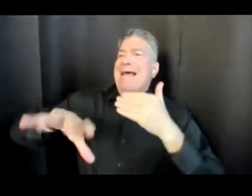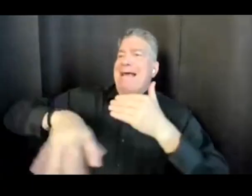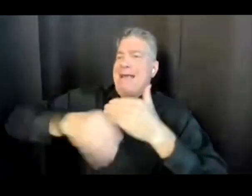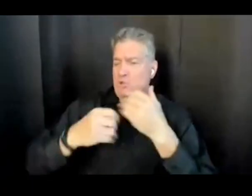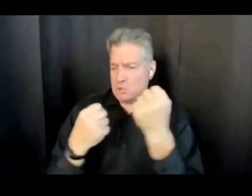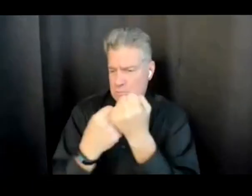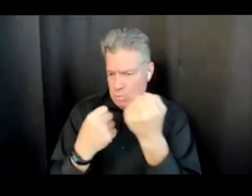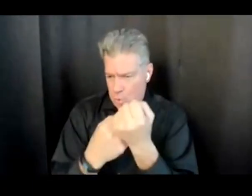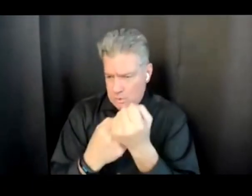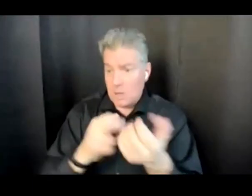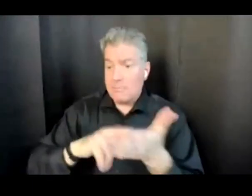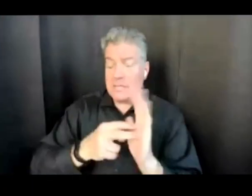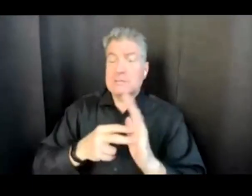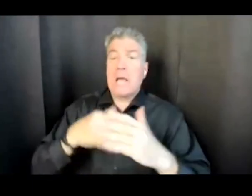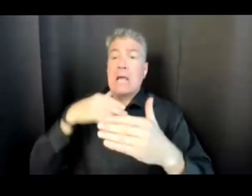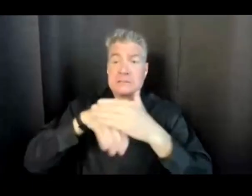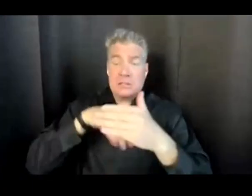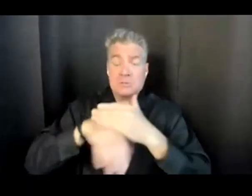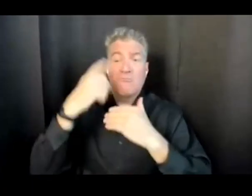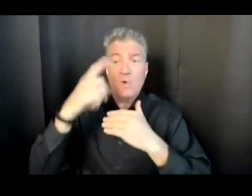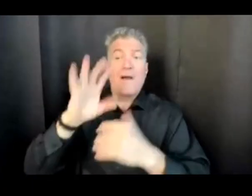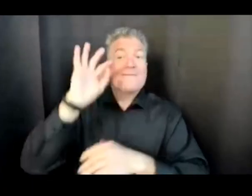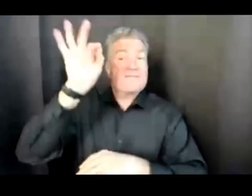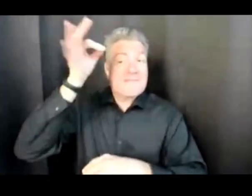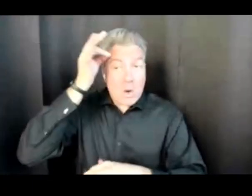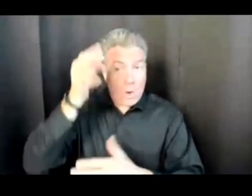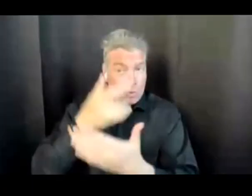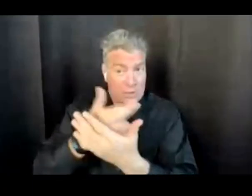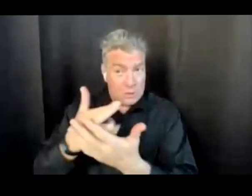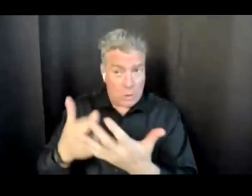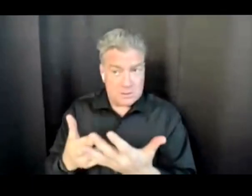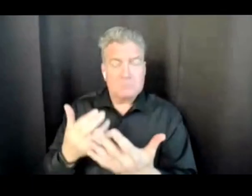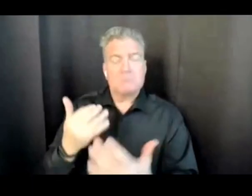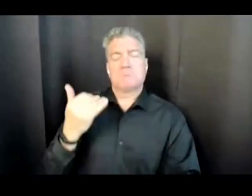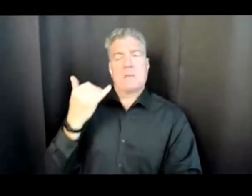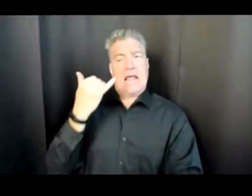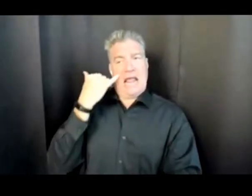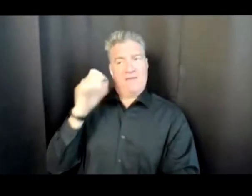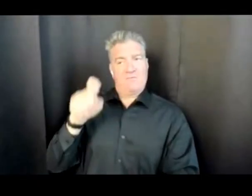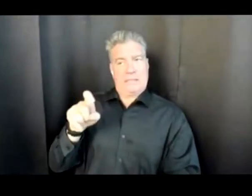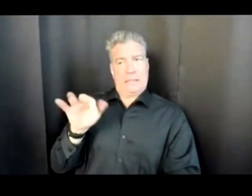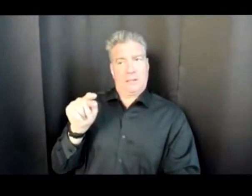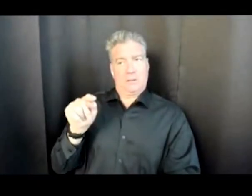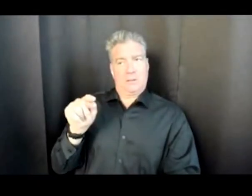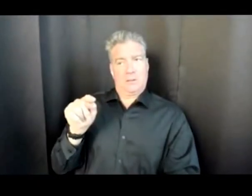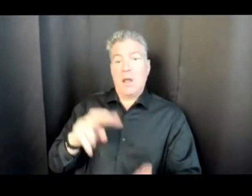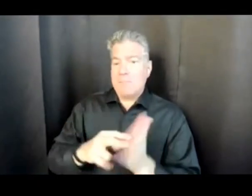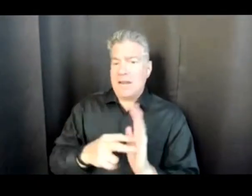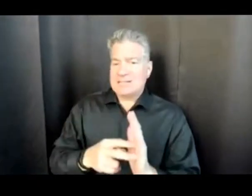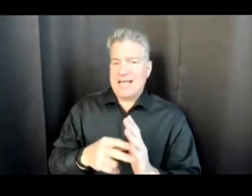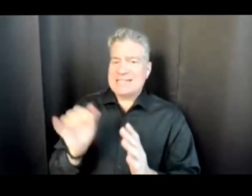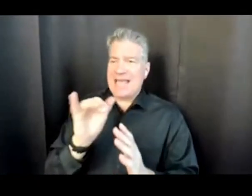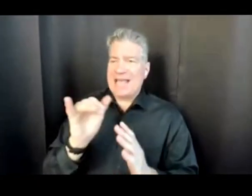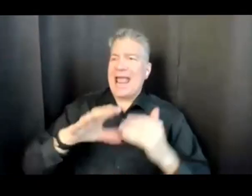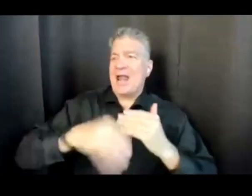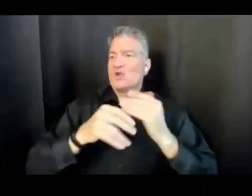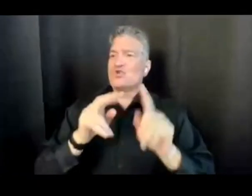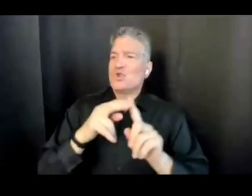got accessibility to federal resources if we need them. So it's another tool for us to use if